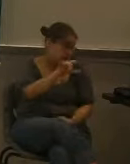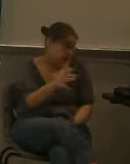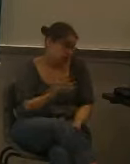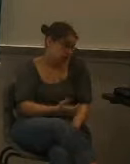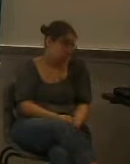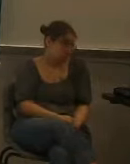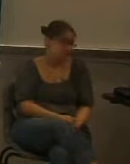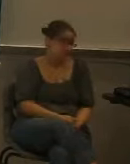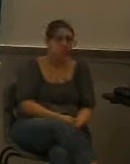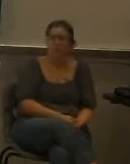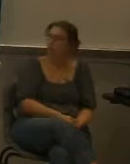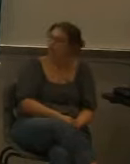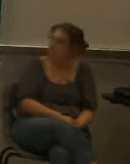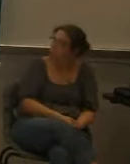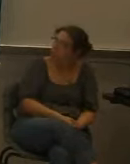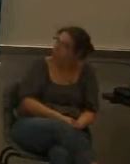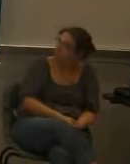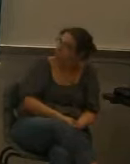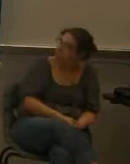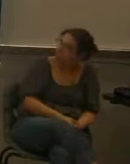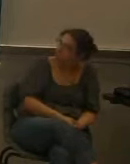So viewing these whole systems.